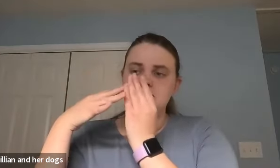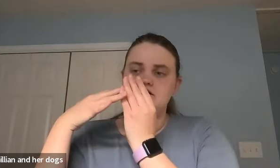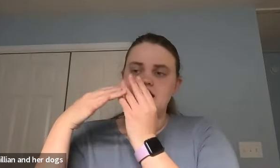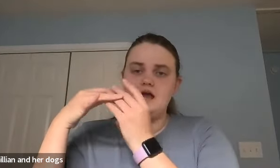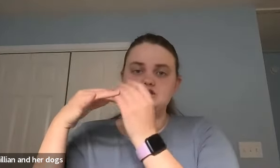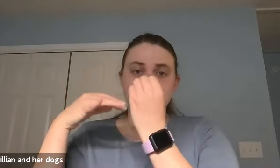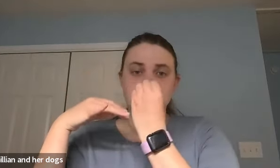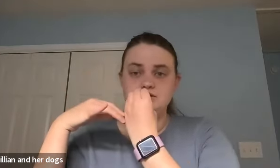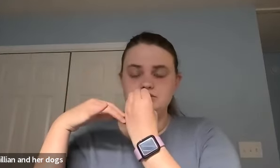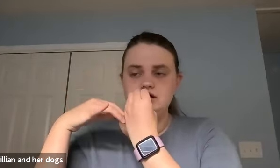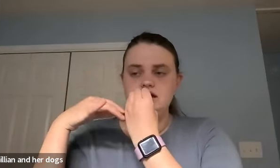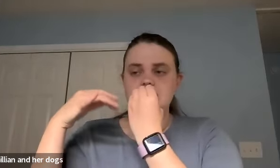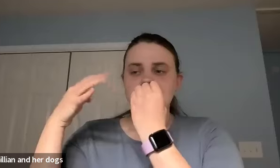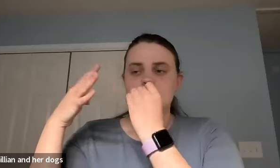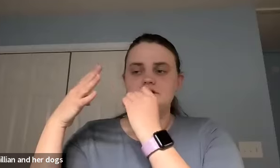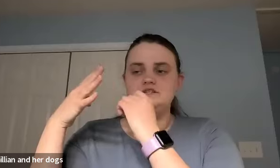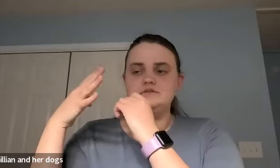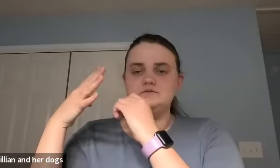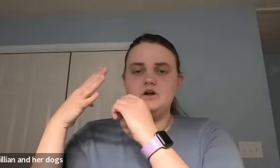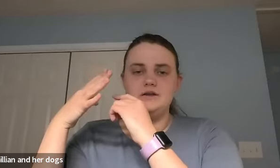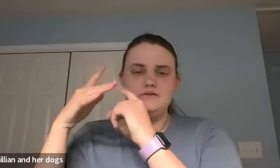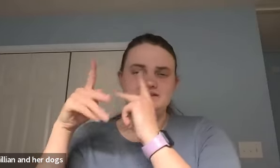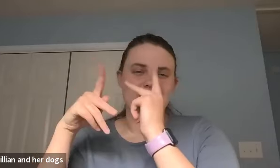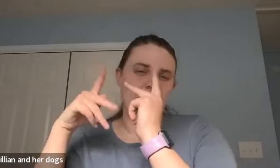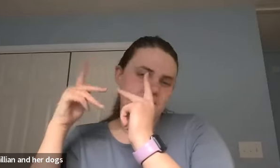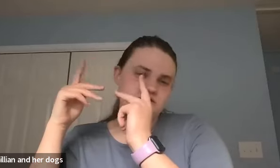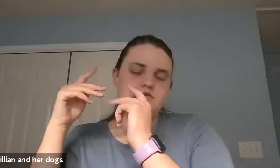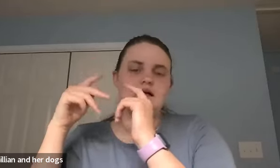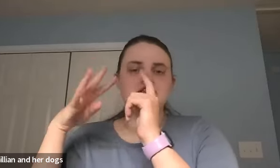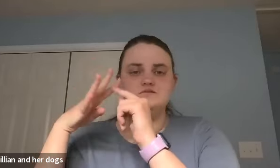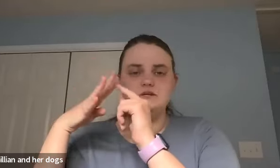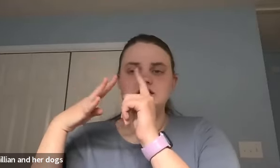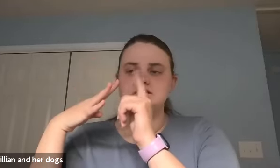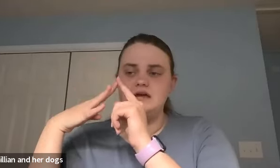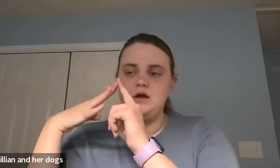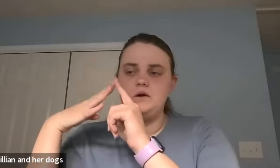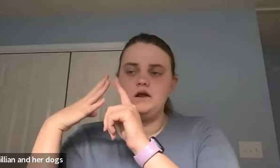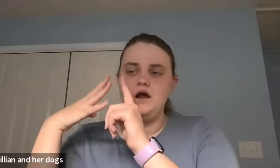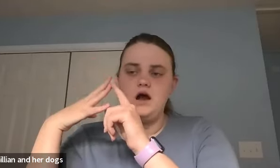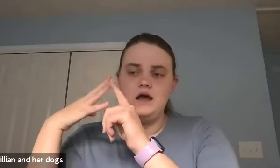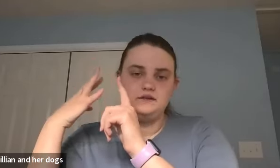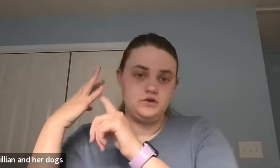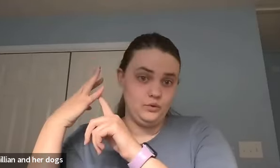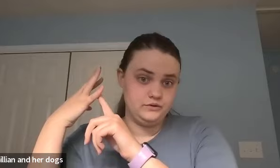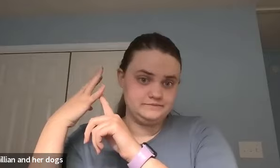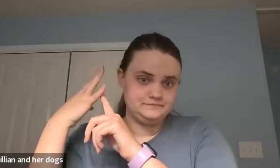on actual food. And what we do is we're talking about the types. So like sweet, sour, hot, and cold.